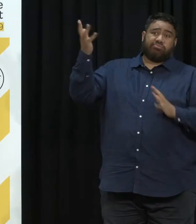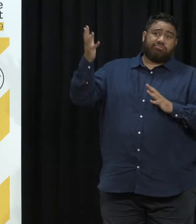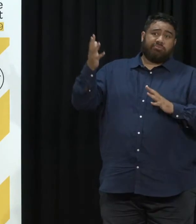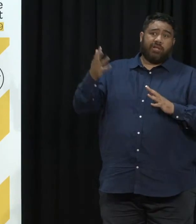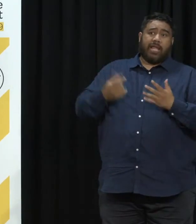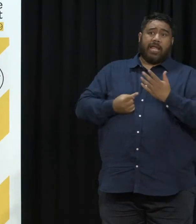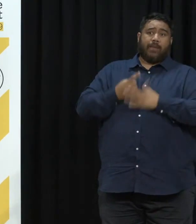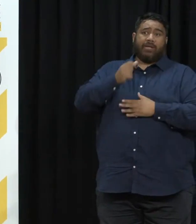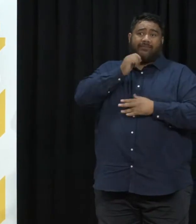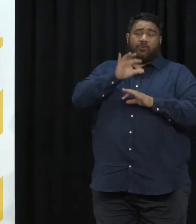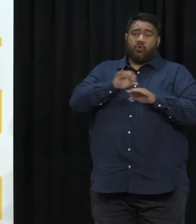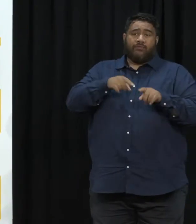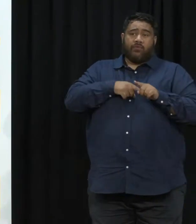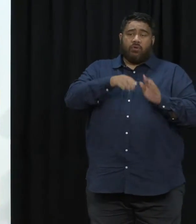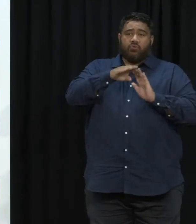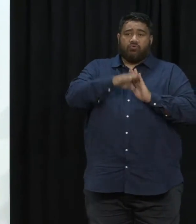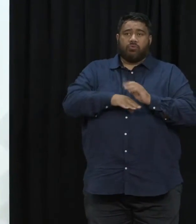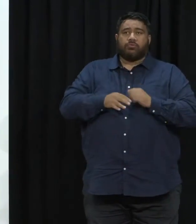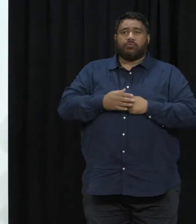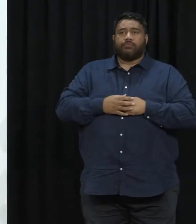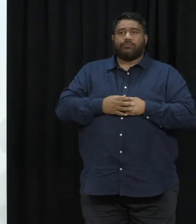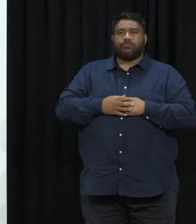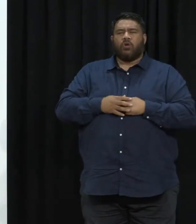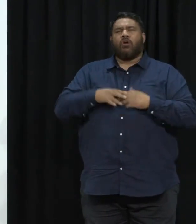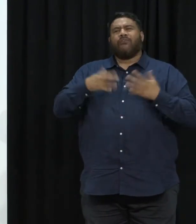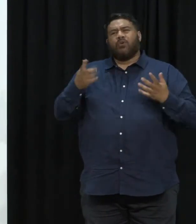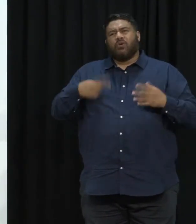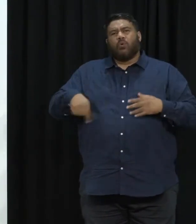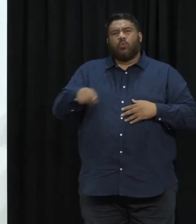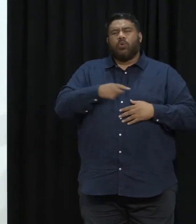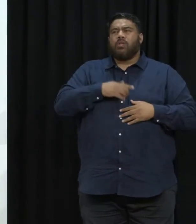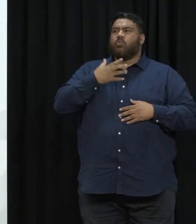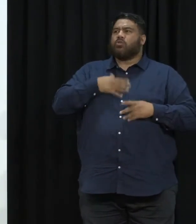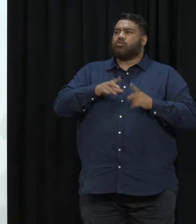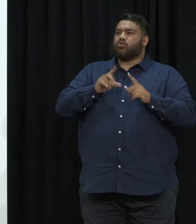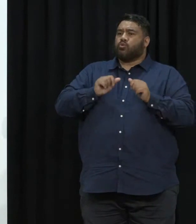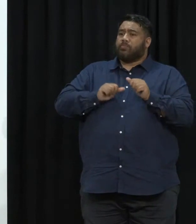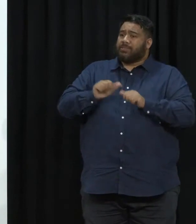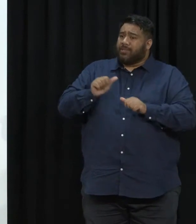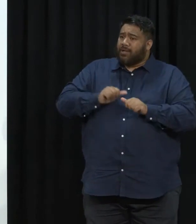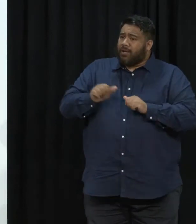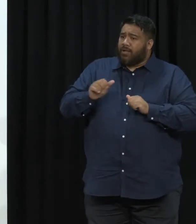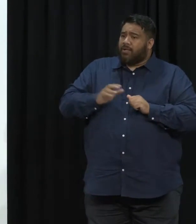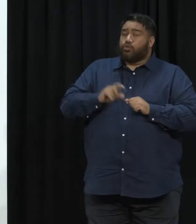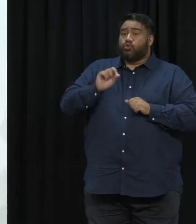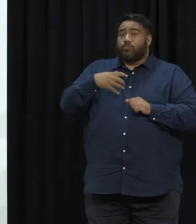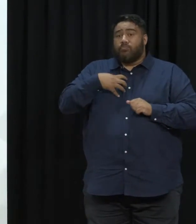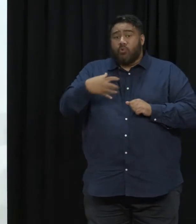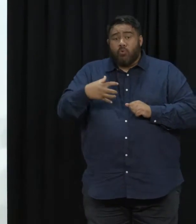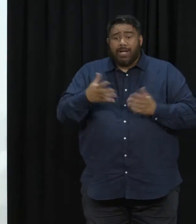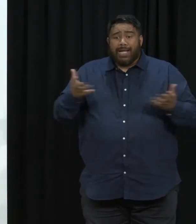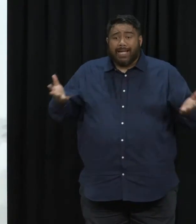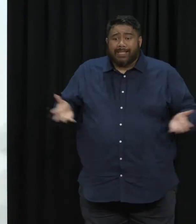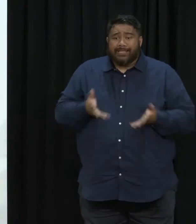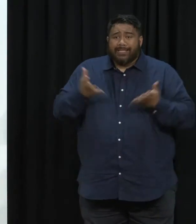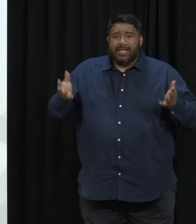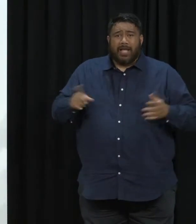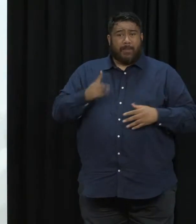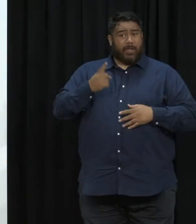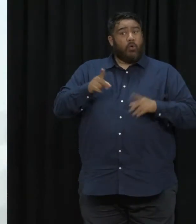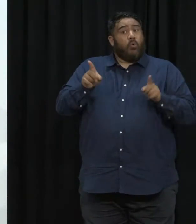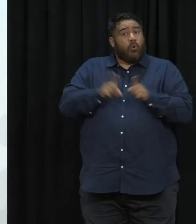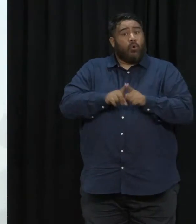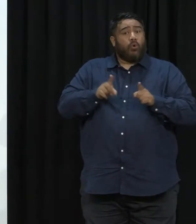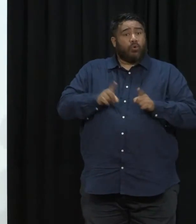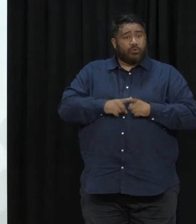don't have that followed. Now, we will, of course, always look at what more could we have done, but we also have to accept that people need to take